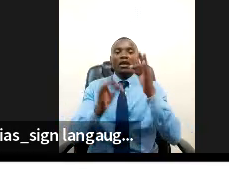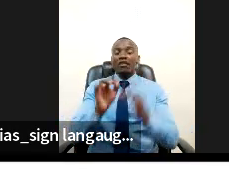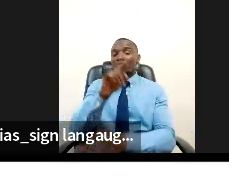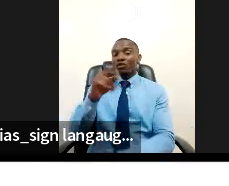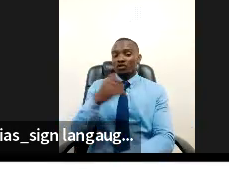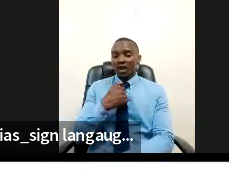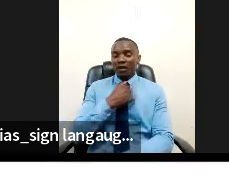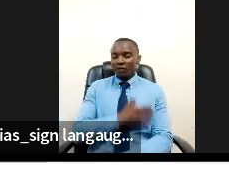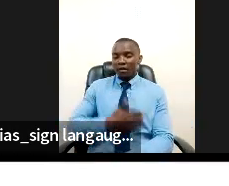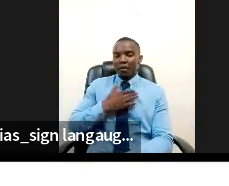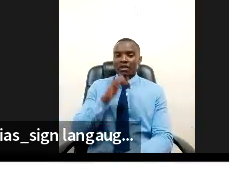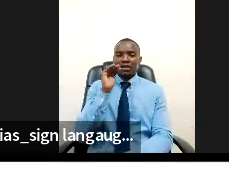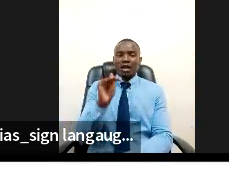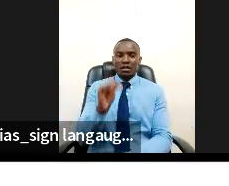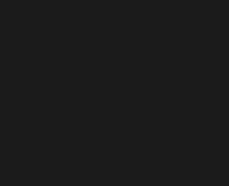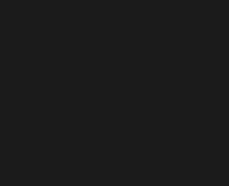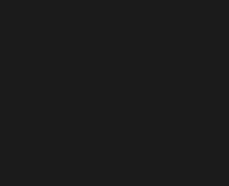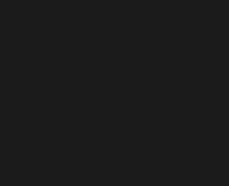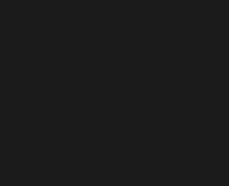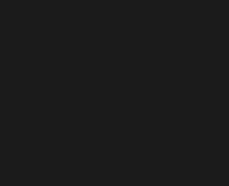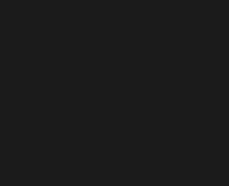please ask.